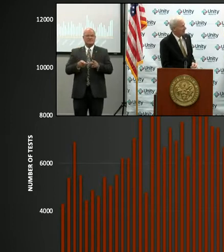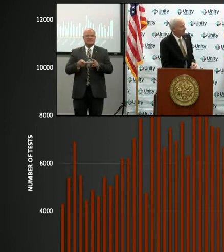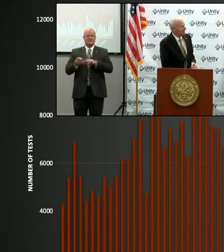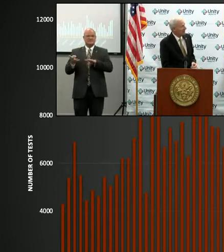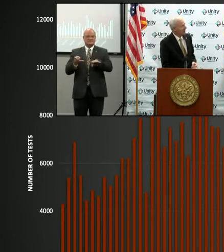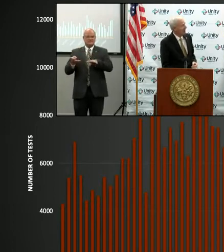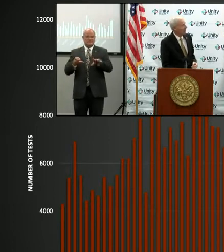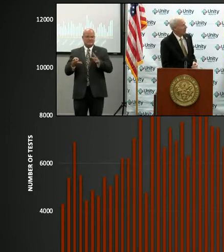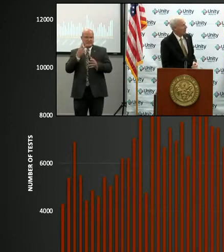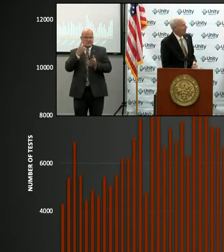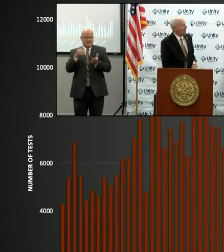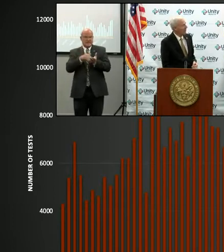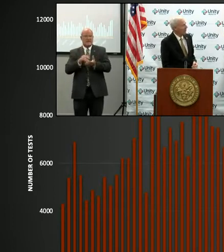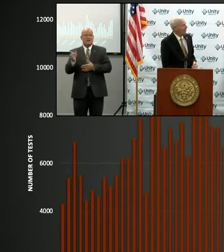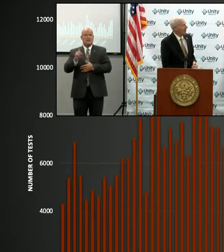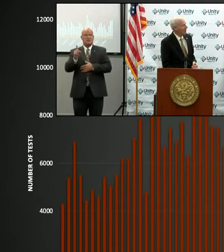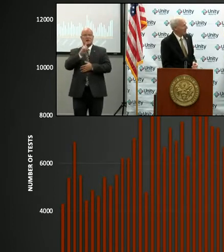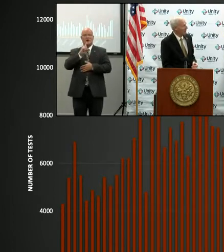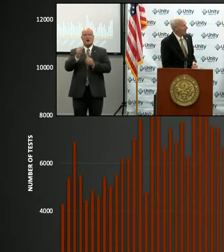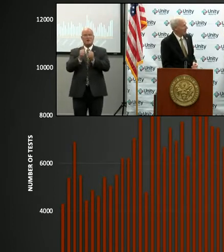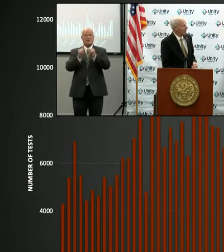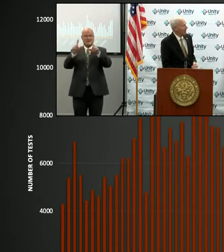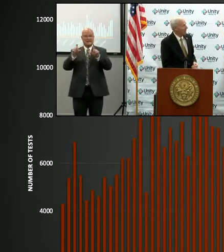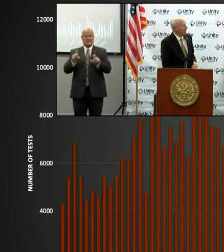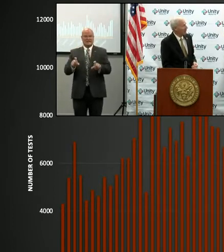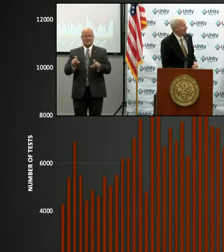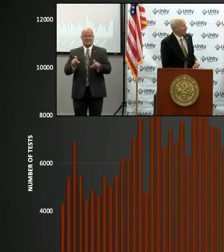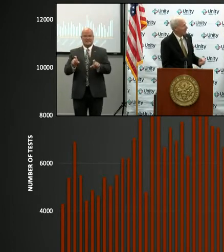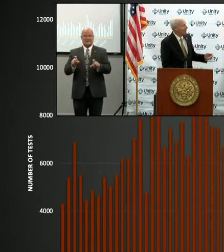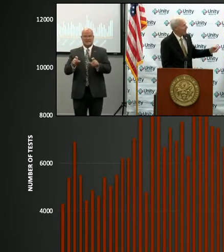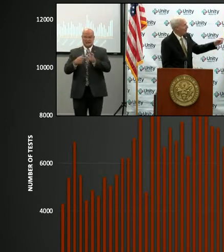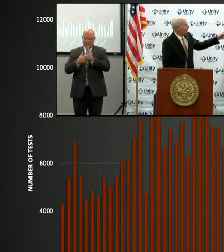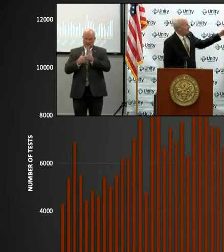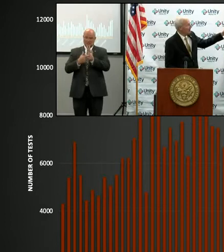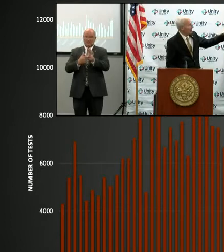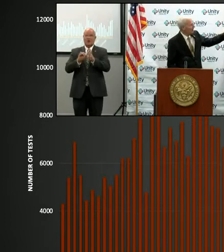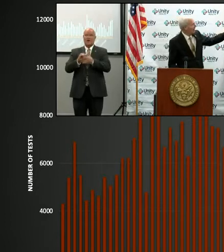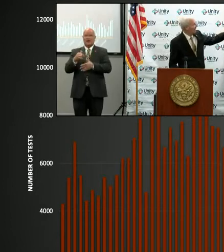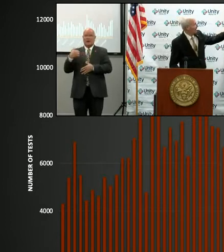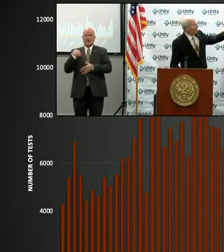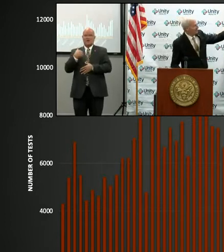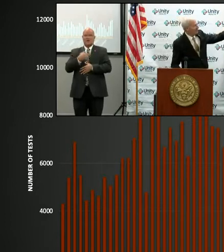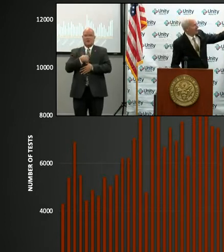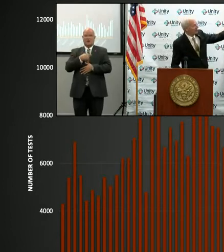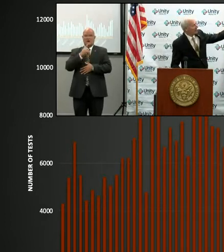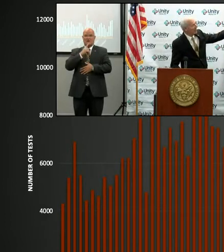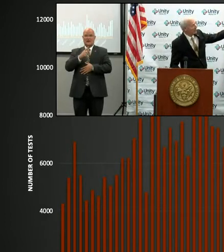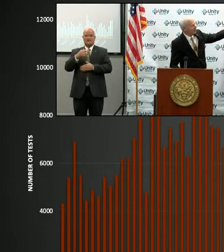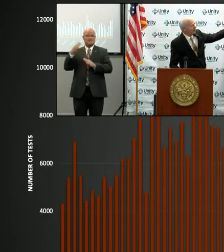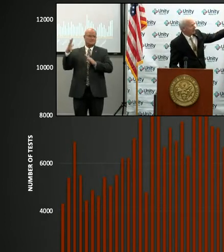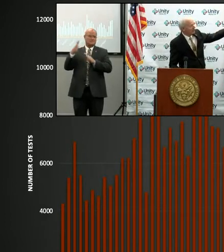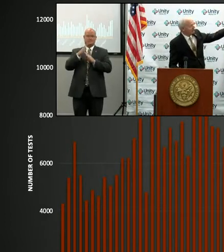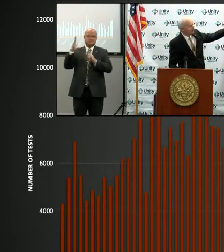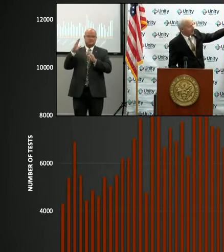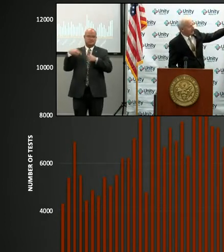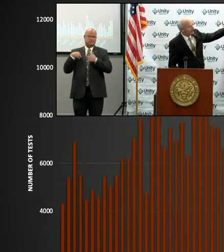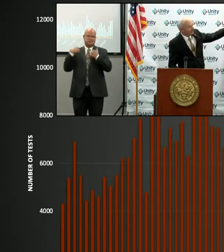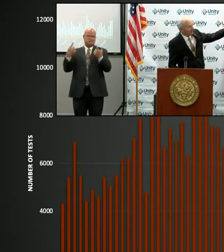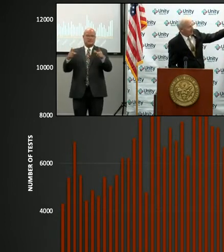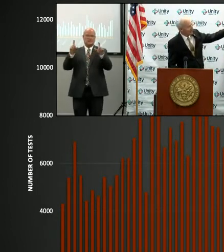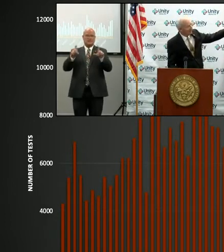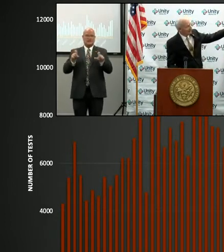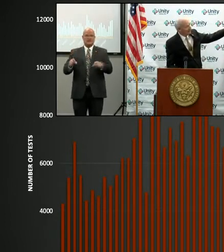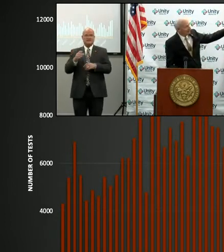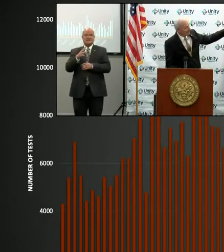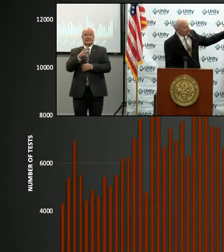see again where we are on our testing, which shows that we are at that record level for